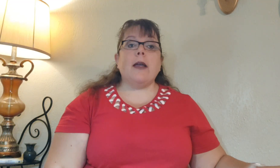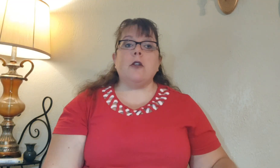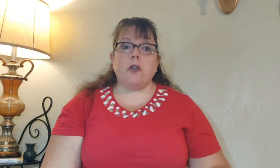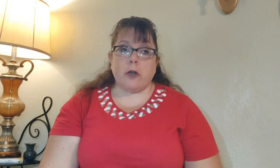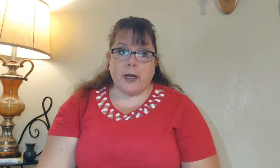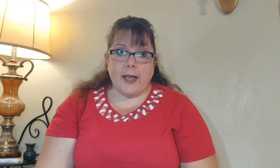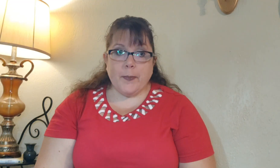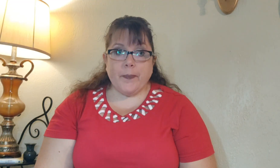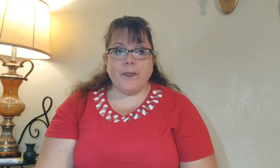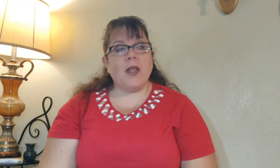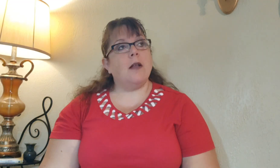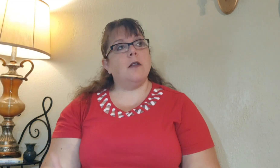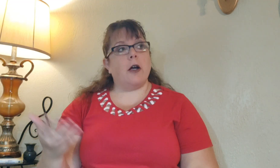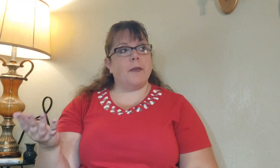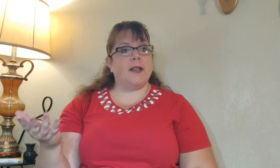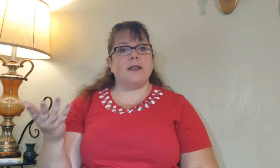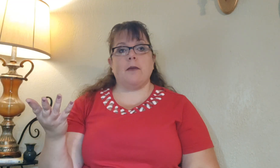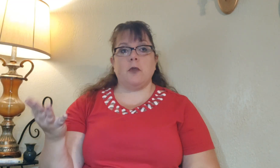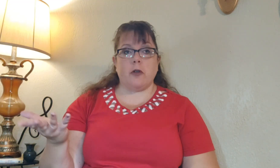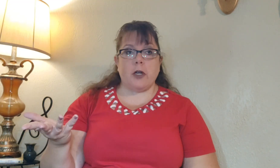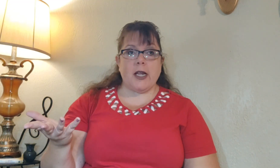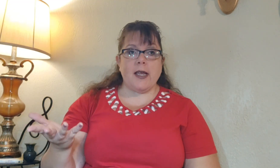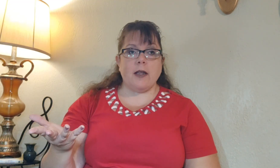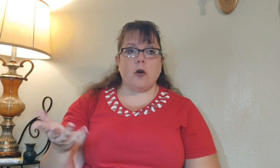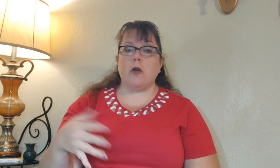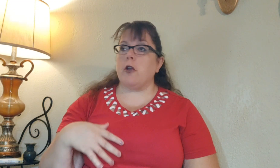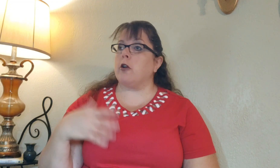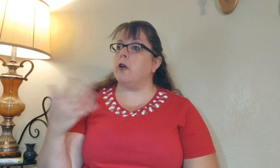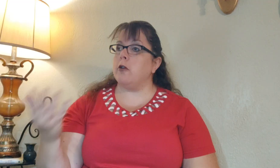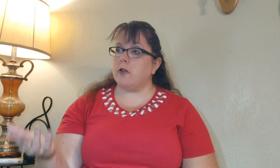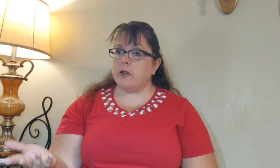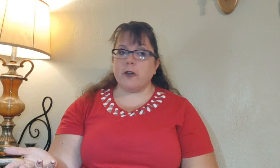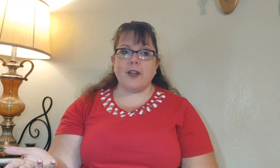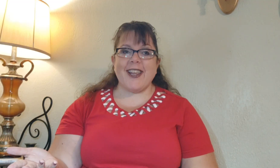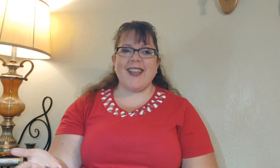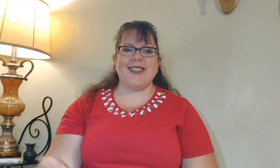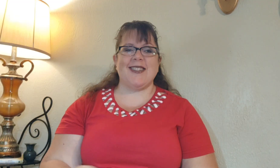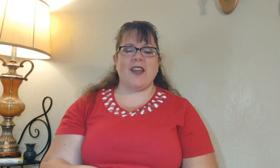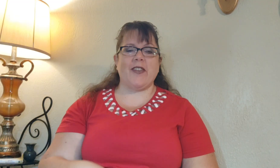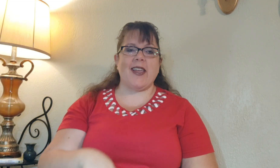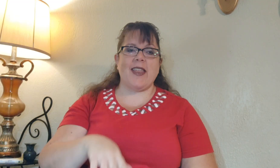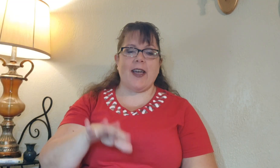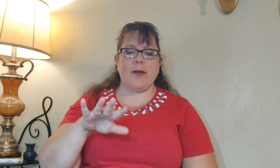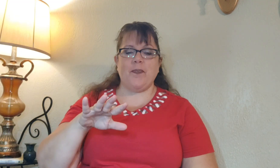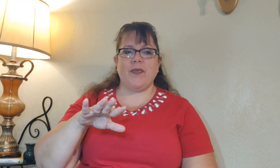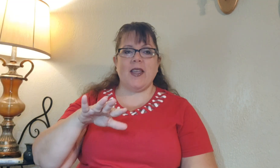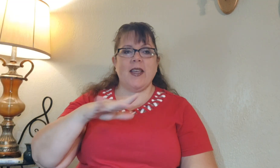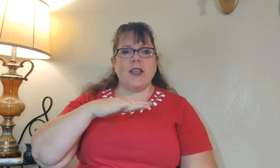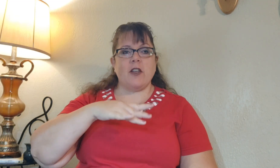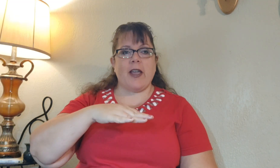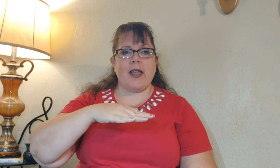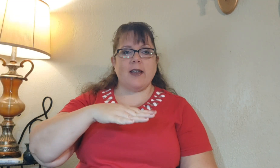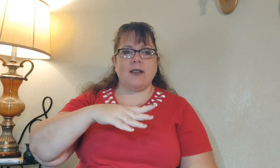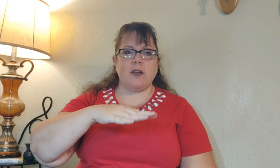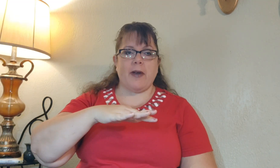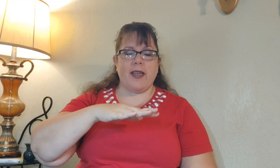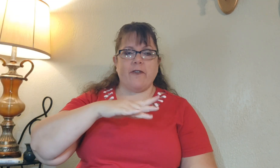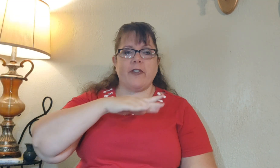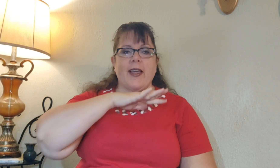In dirty, talking about something dirty, or your clothes are dirty, stuff like that. Your right hand